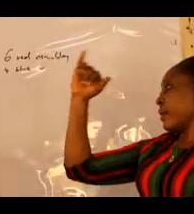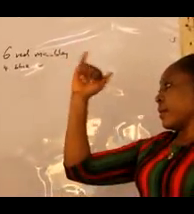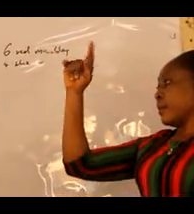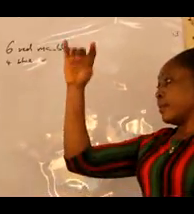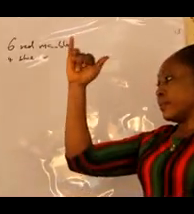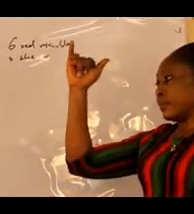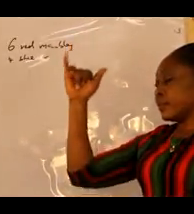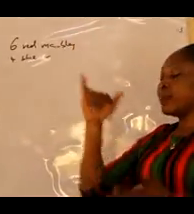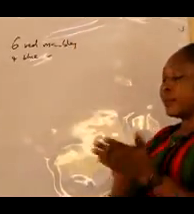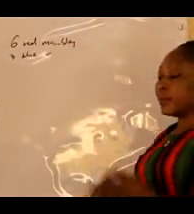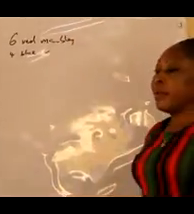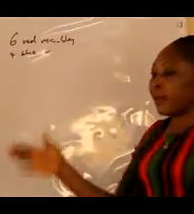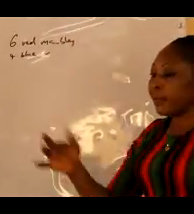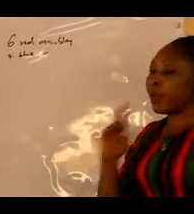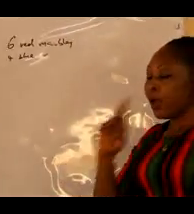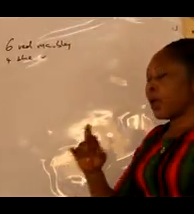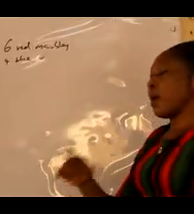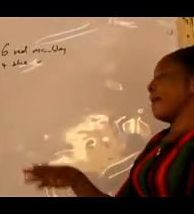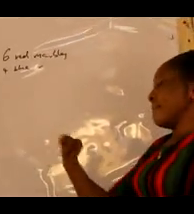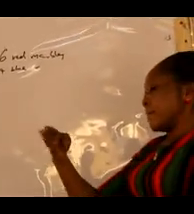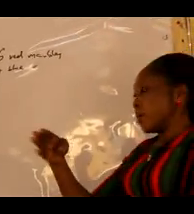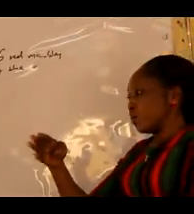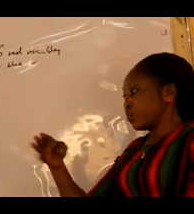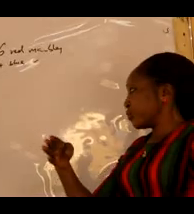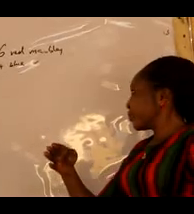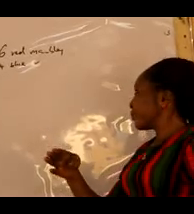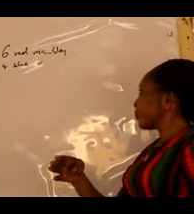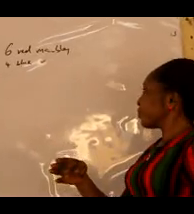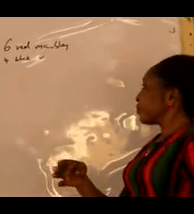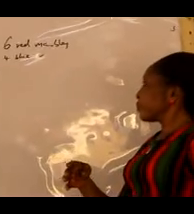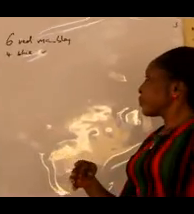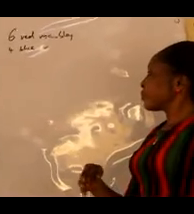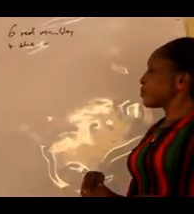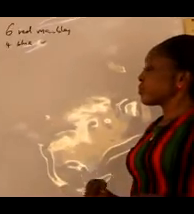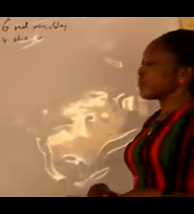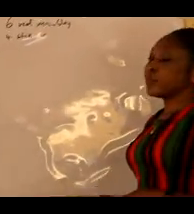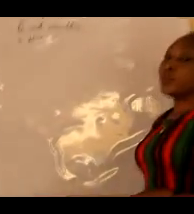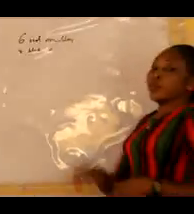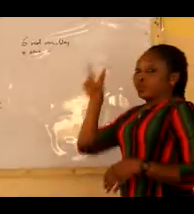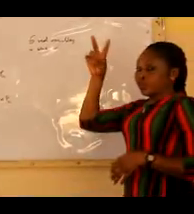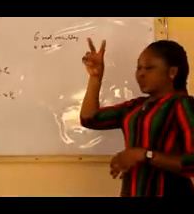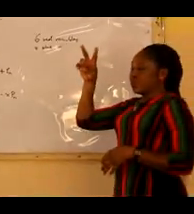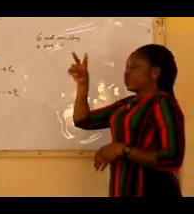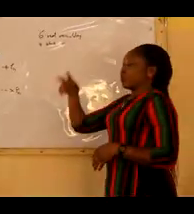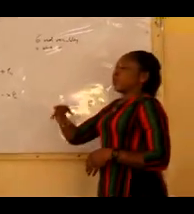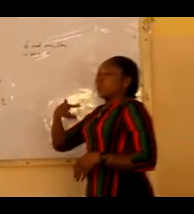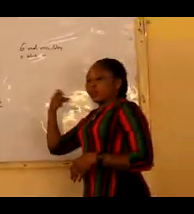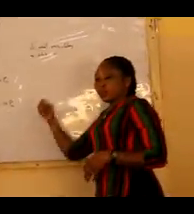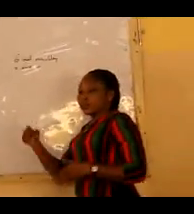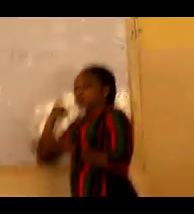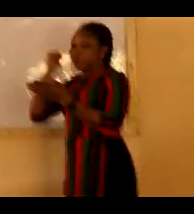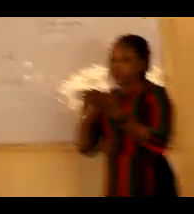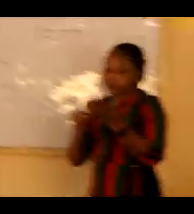replaced before second one is drawn. So it means that 2 marbles were drawn. Now